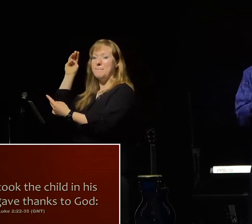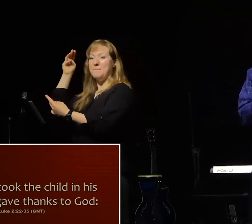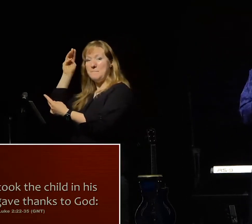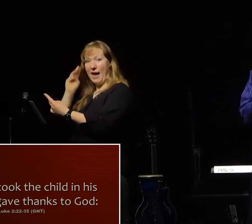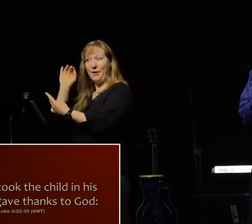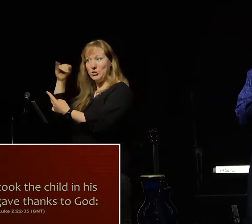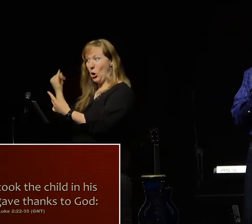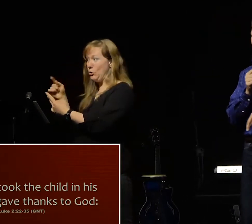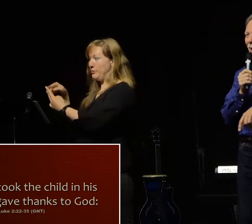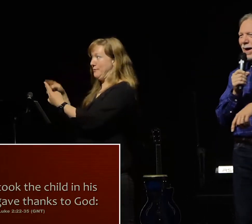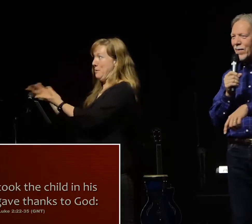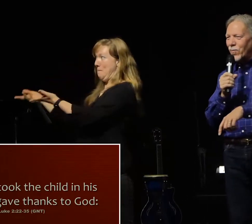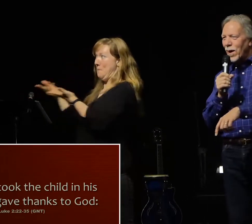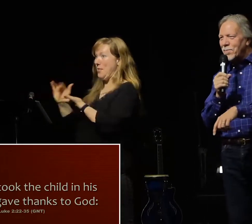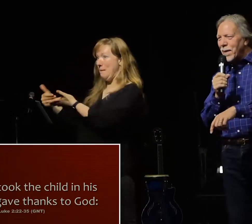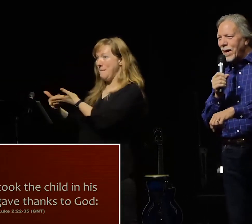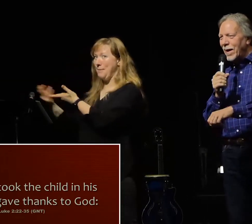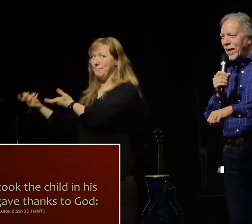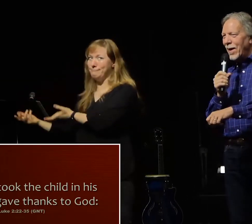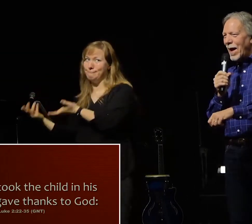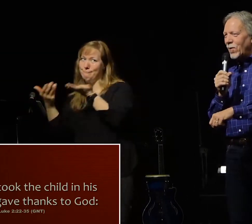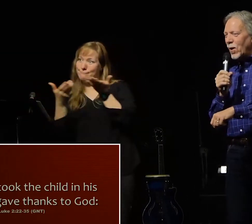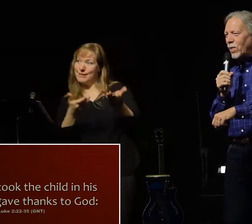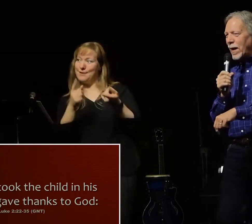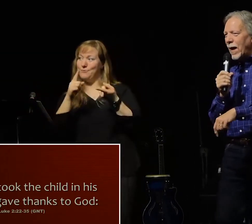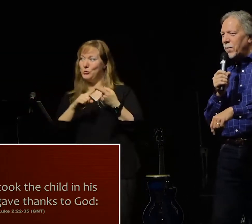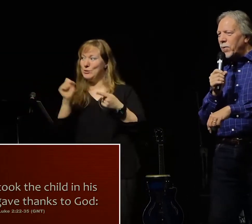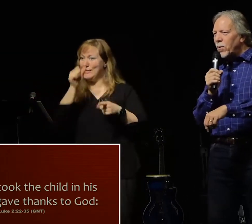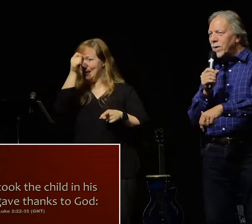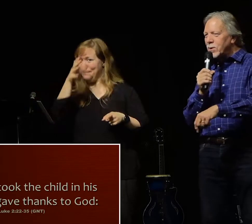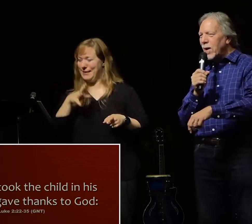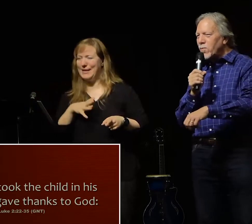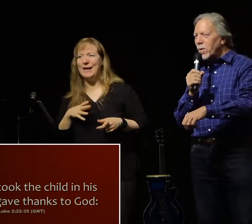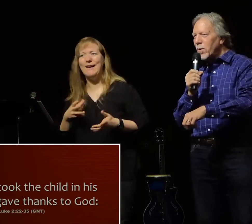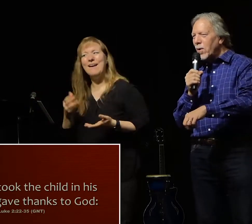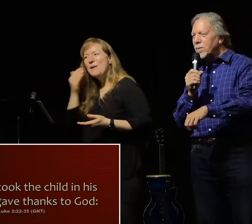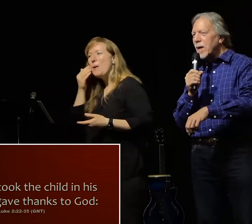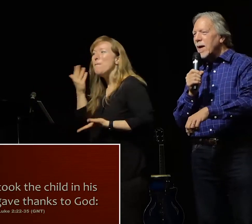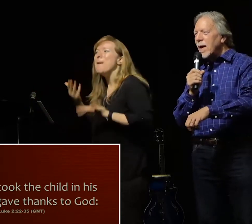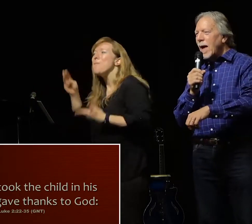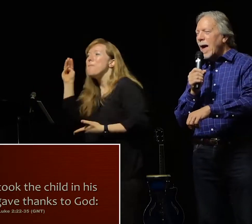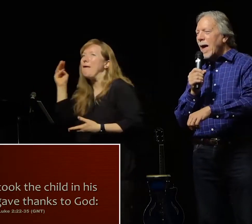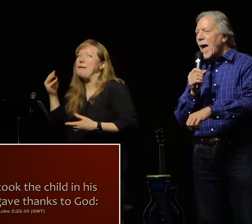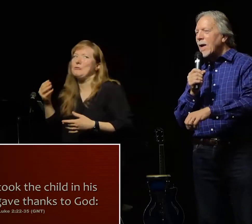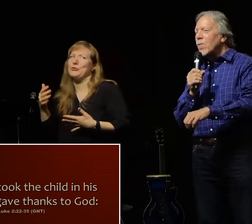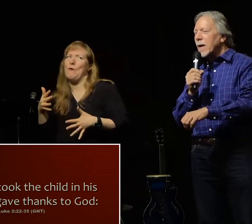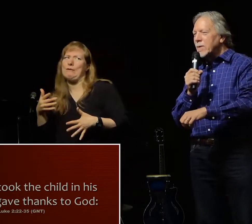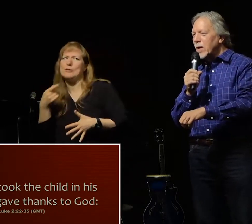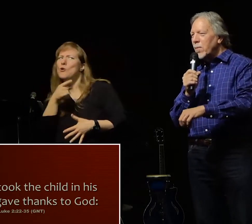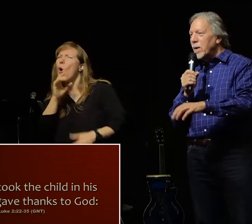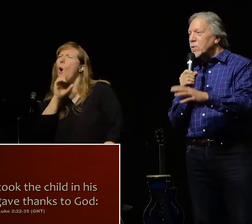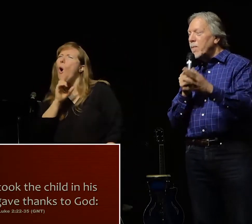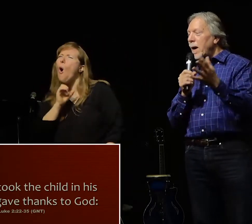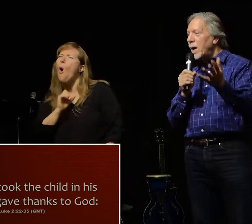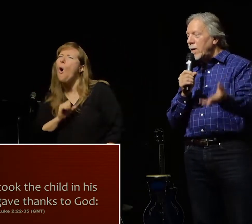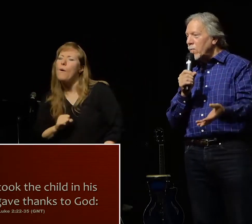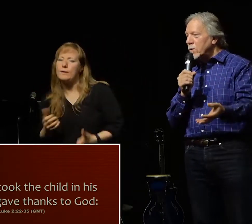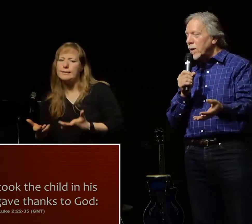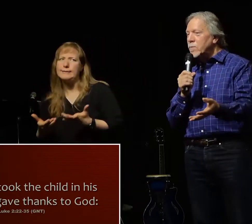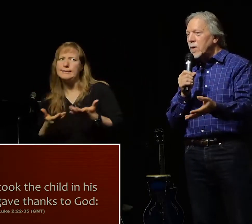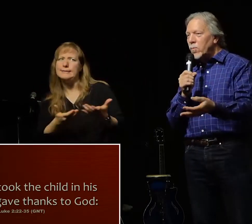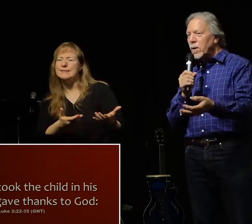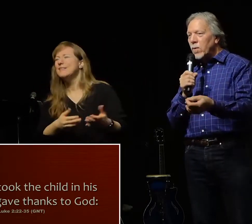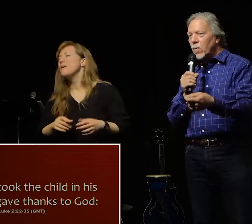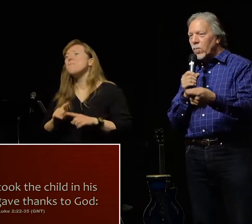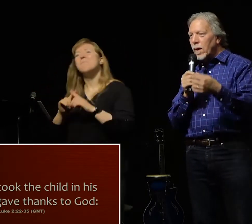the thought crossed my mind of what Mary, you know, I don't know if he had to pull the child from her arms. I don't think so, because Mary was